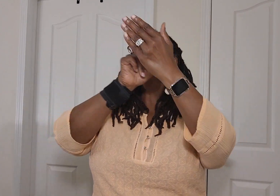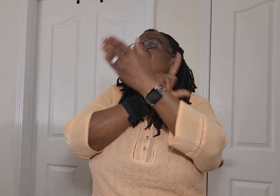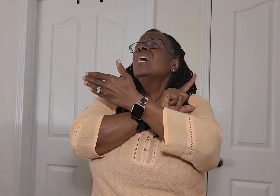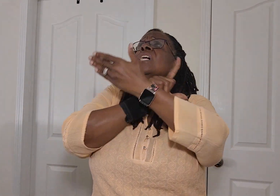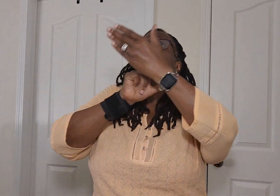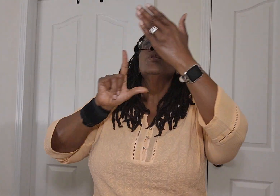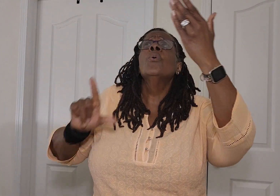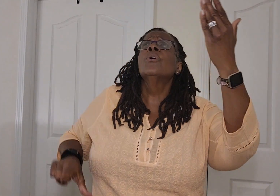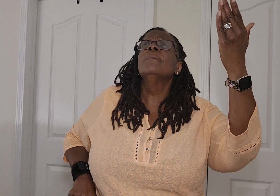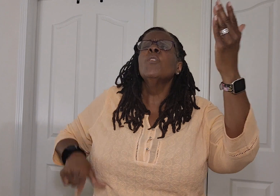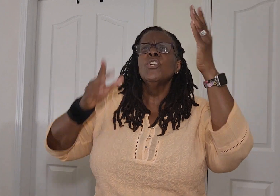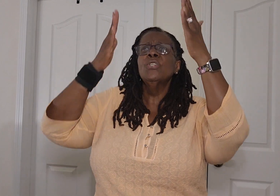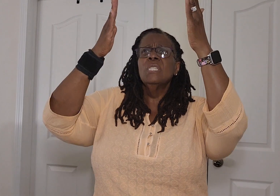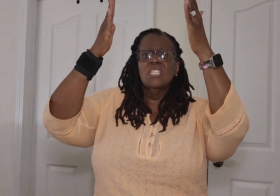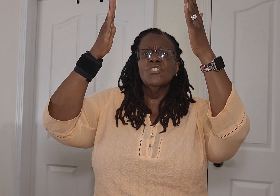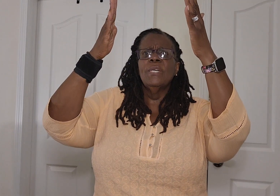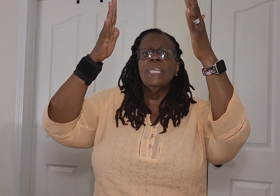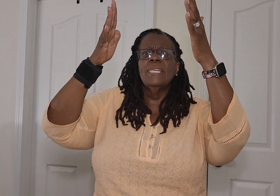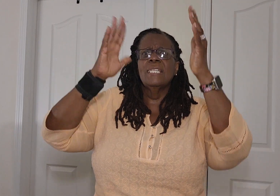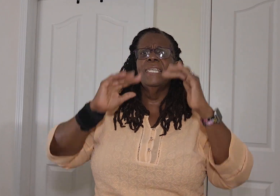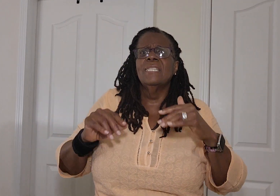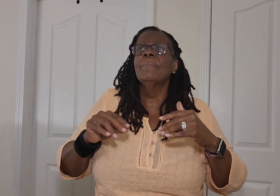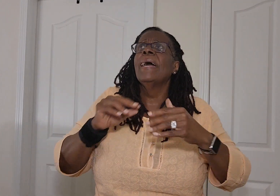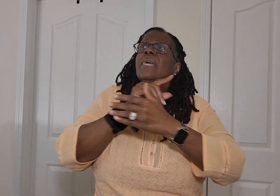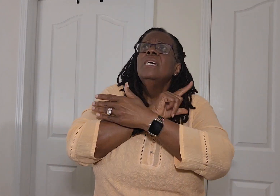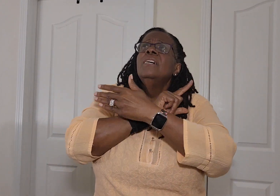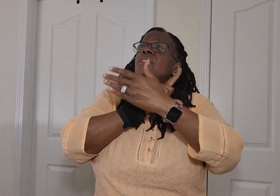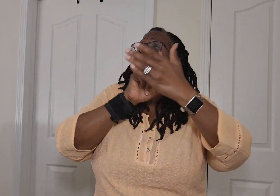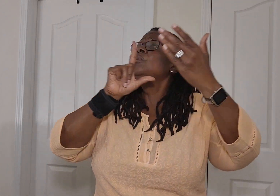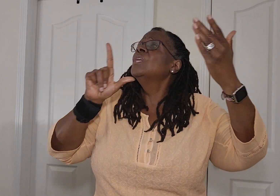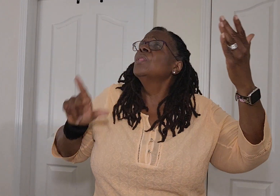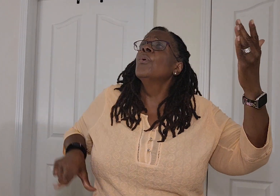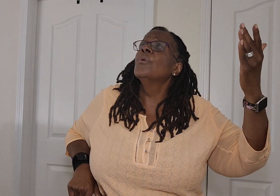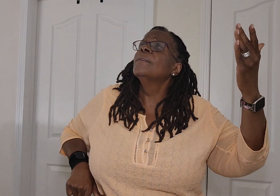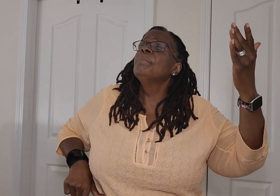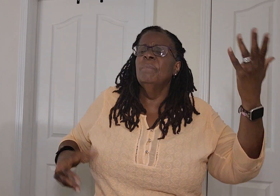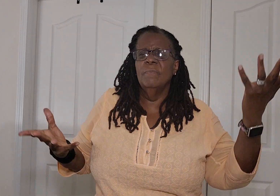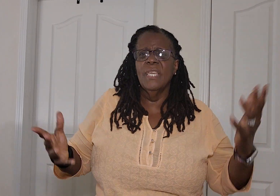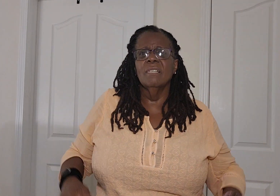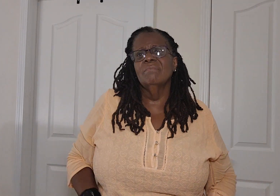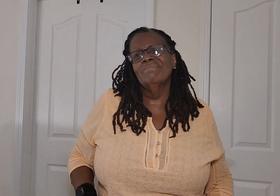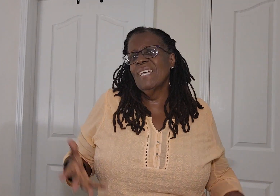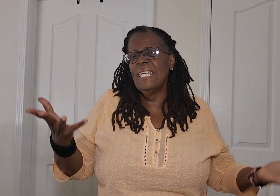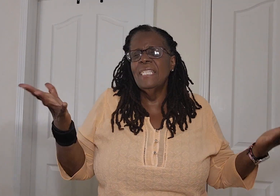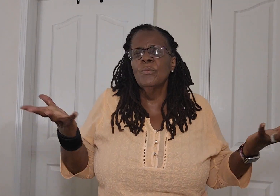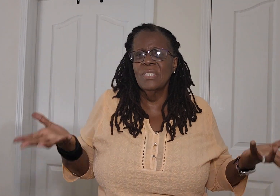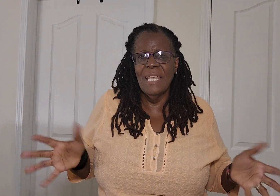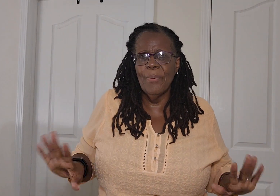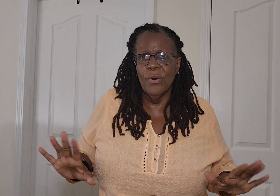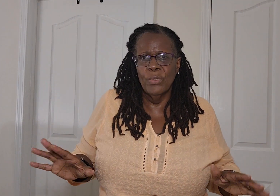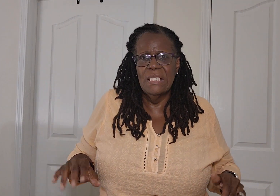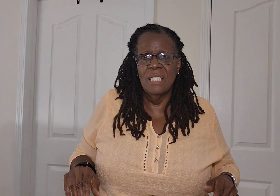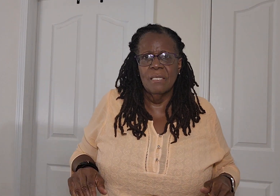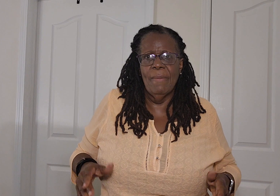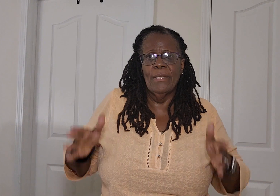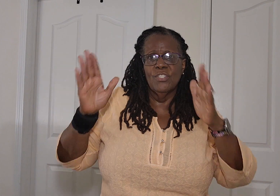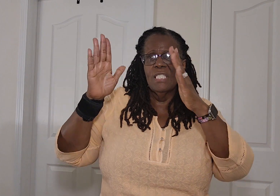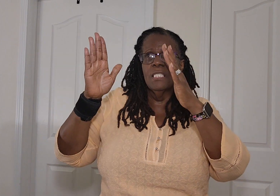the Lord. Or you can look straight ahead. I take that back. To the Lord, yeah. That part really doesn't matter, just as